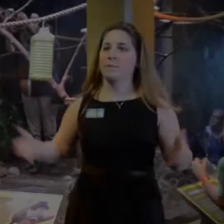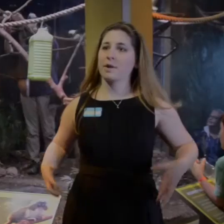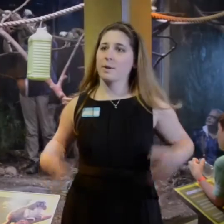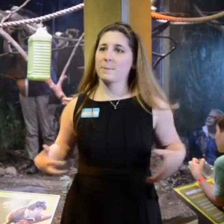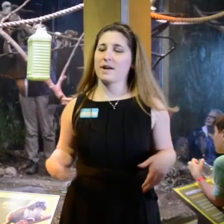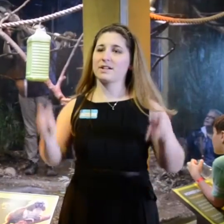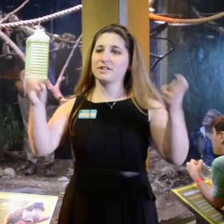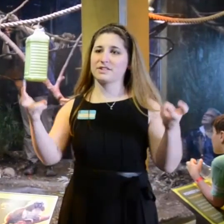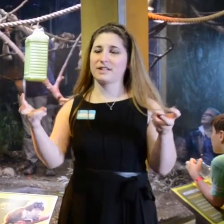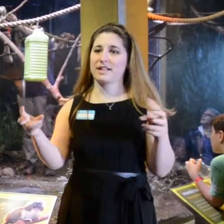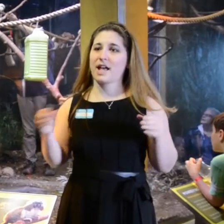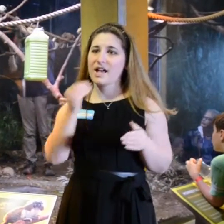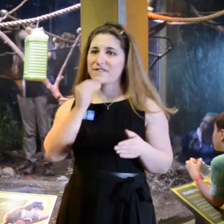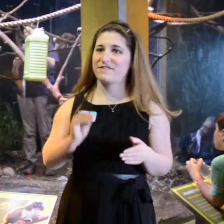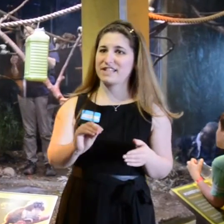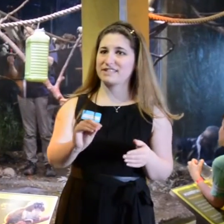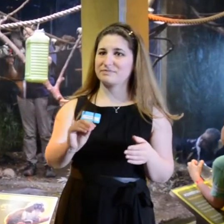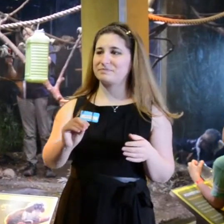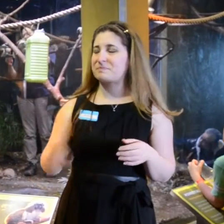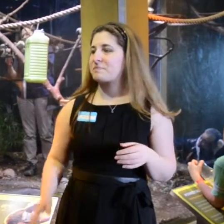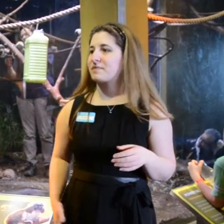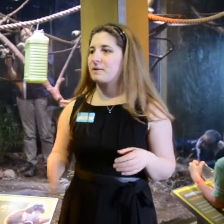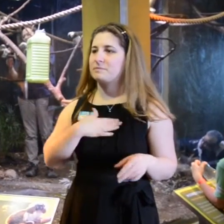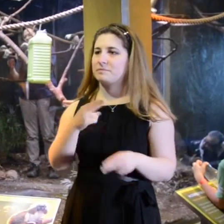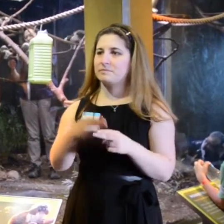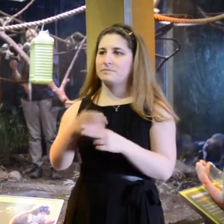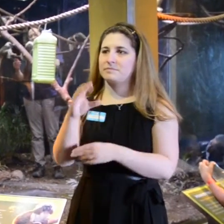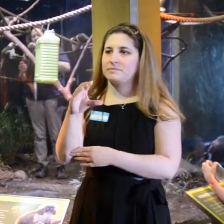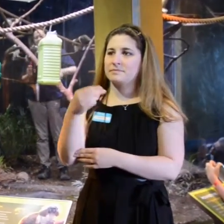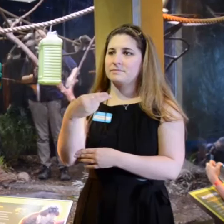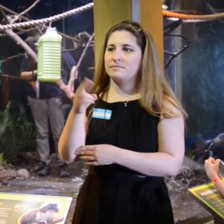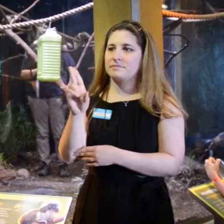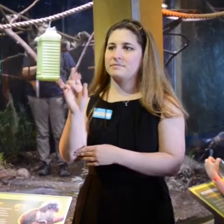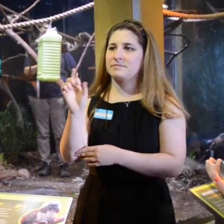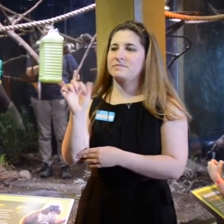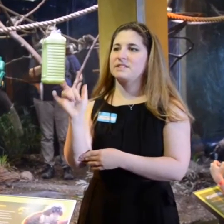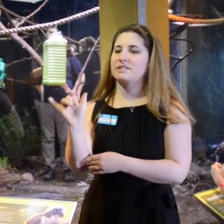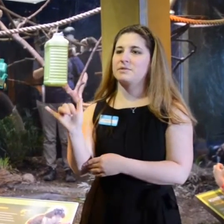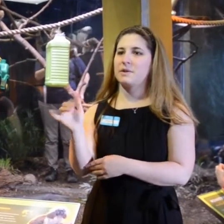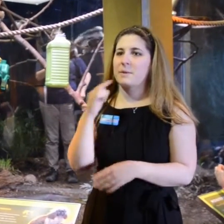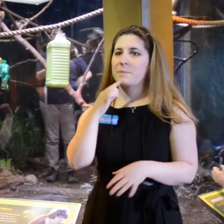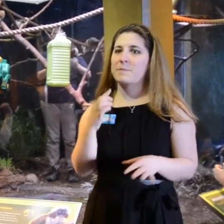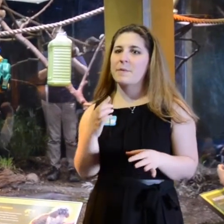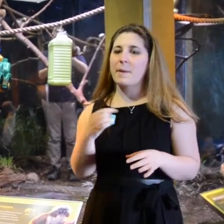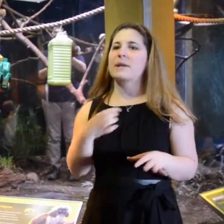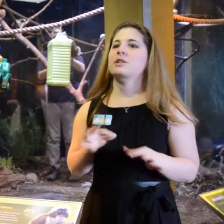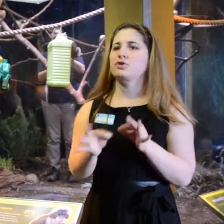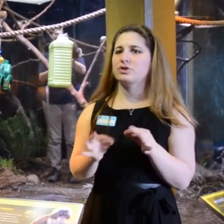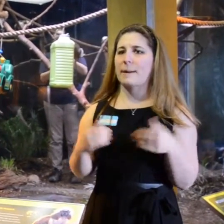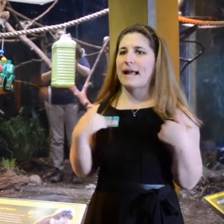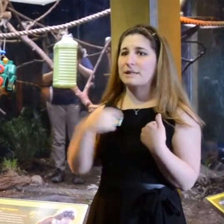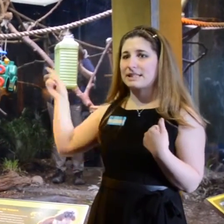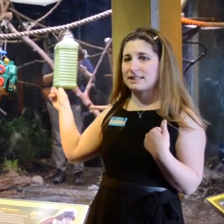Welcome to our Tamarind talk and feeding. My name is Chelsea and I will be telling you about these animals here.